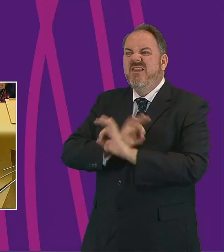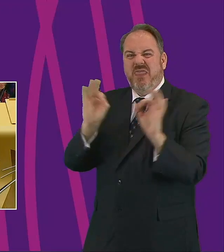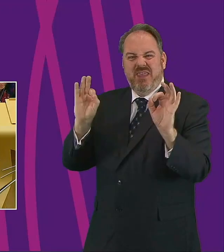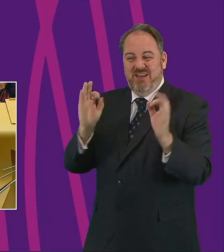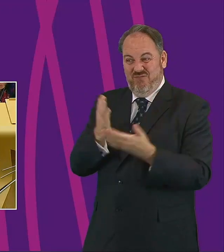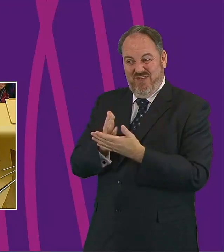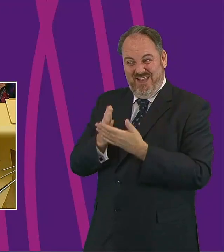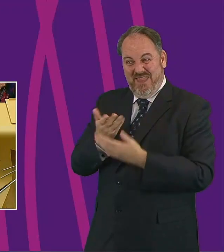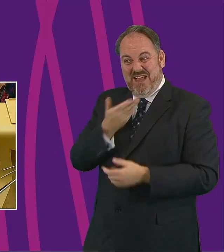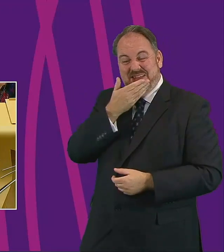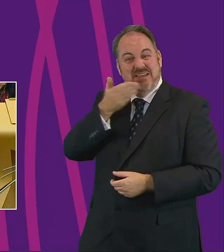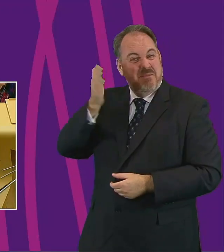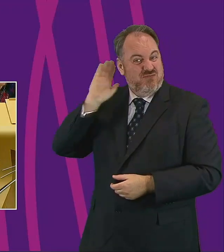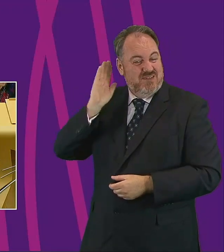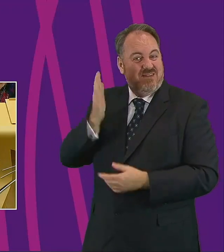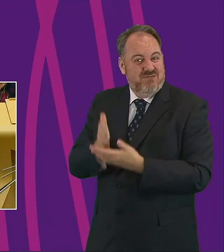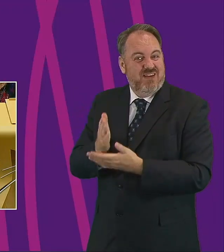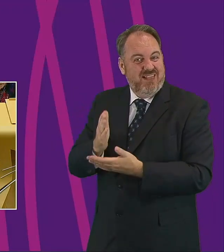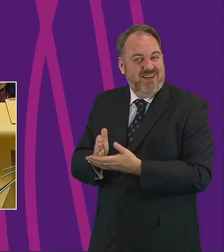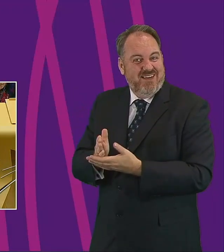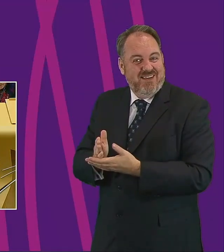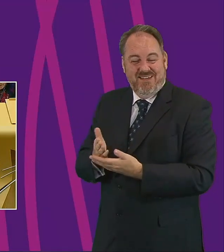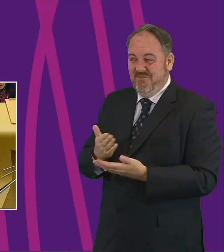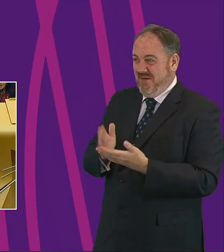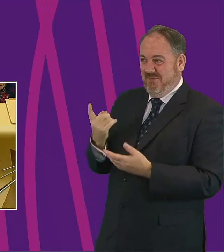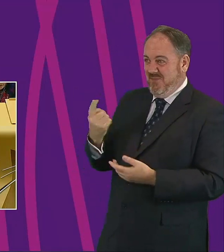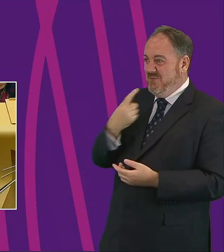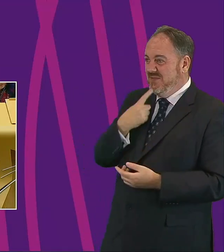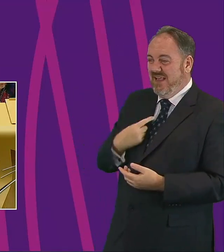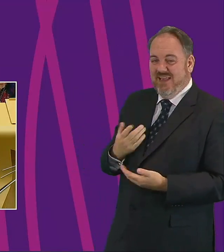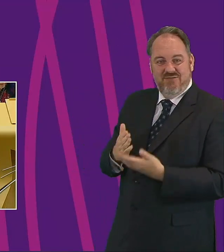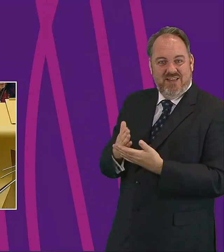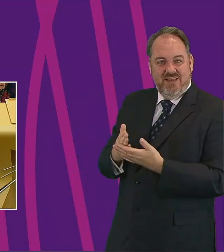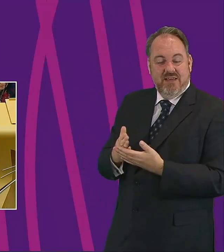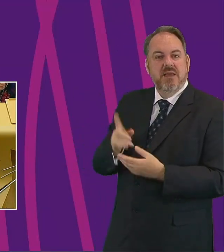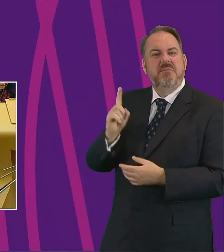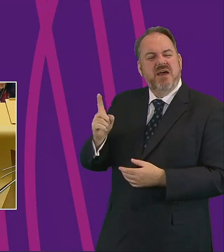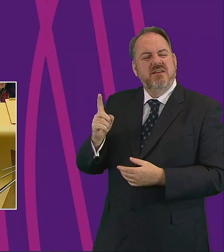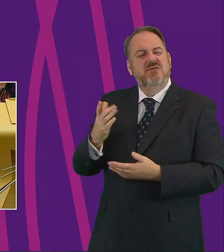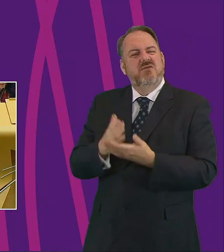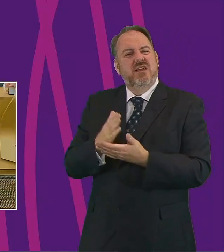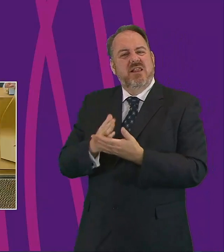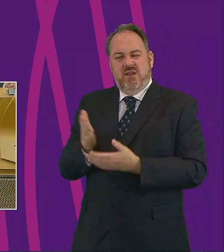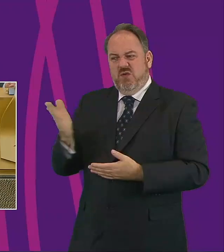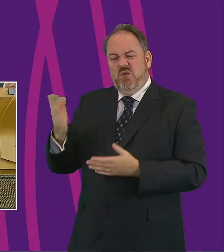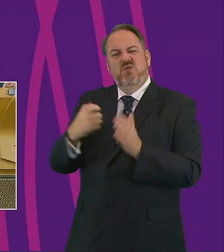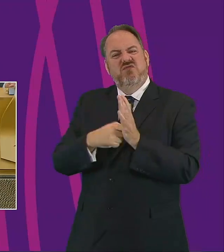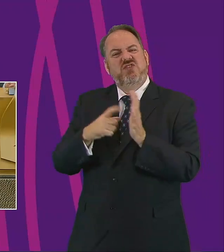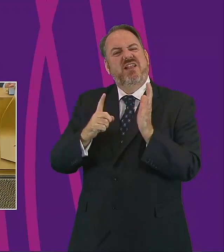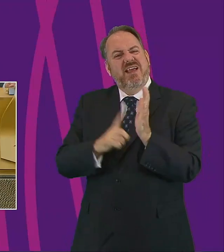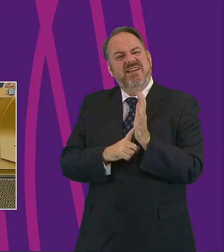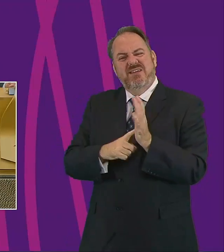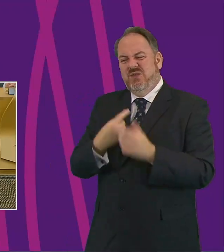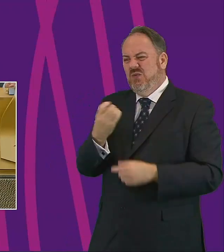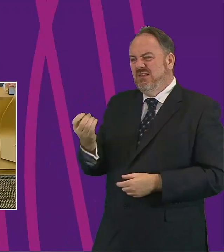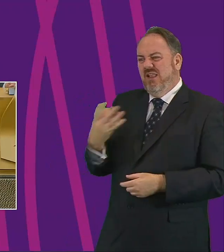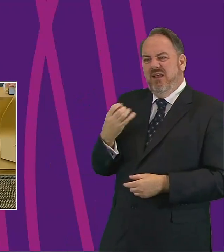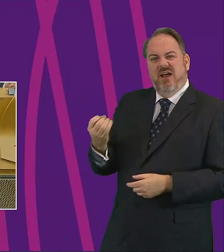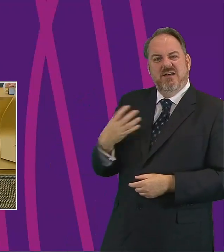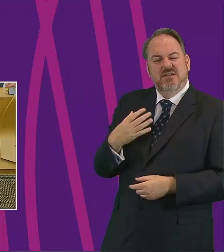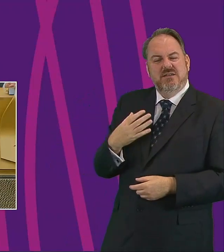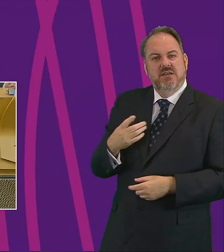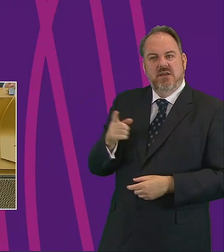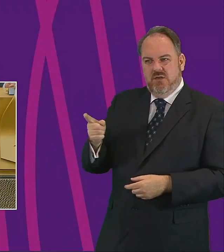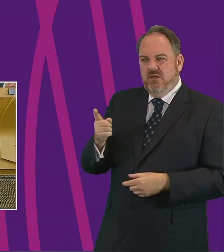hypocritical stance for Richard Leonard to take. But again, I come back to this point. If Richard Leonard started to really think about what the